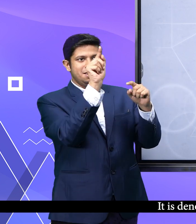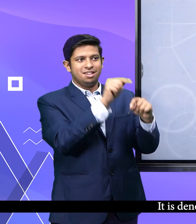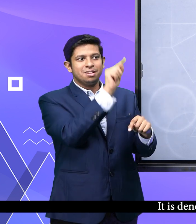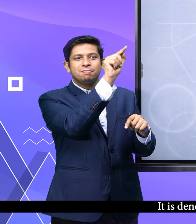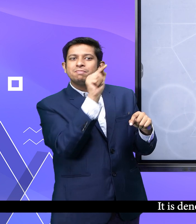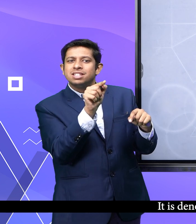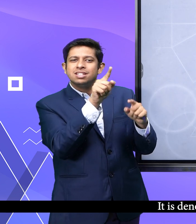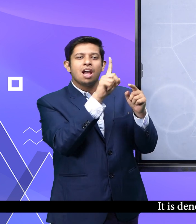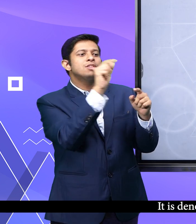percent.